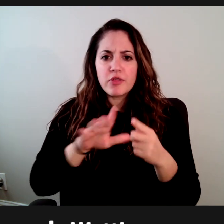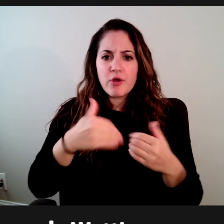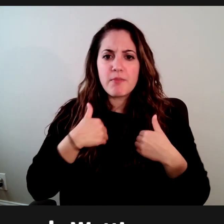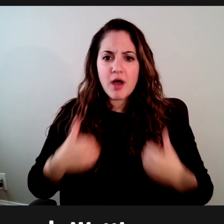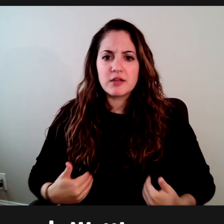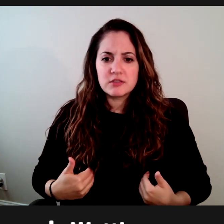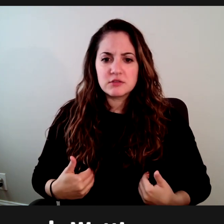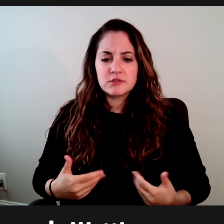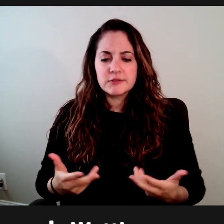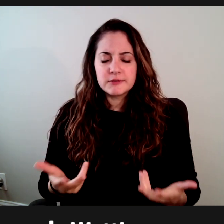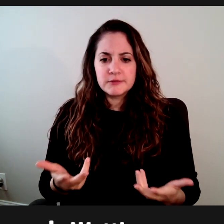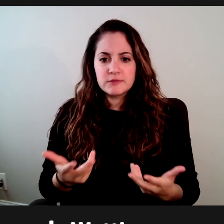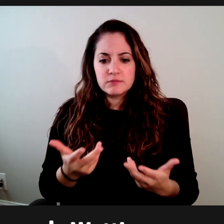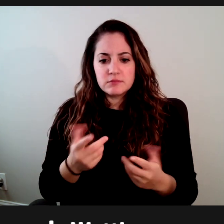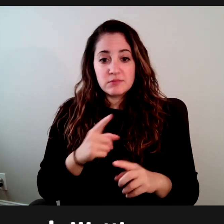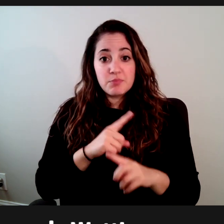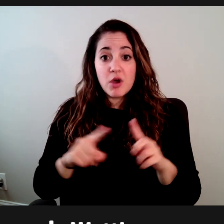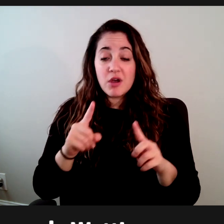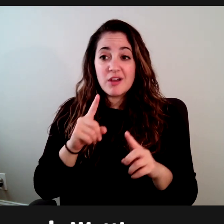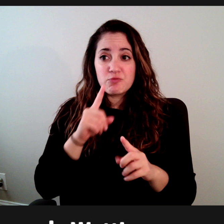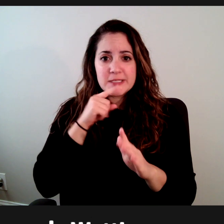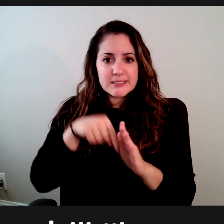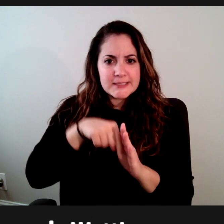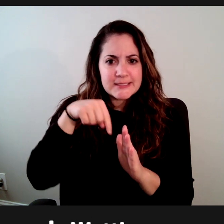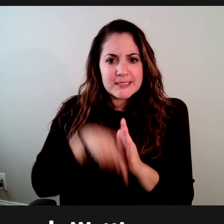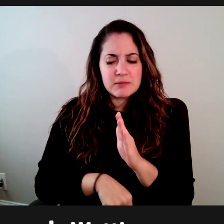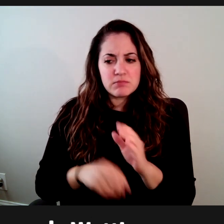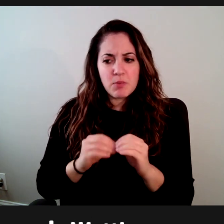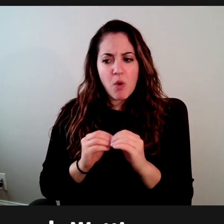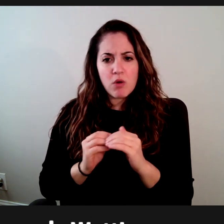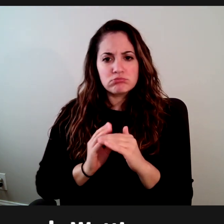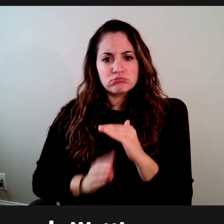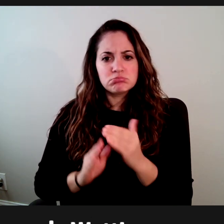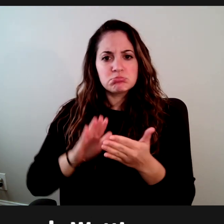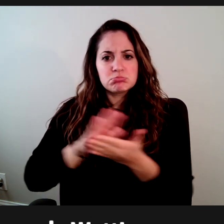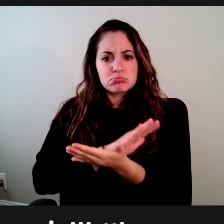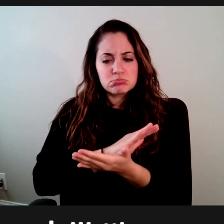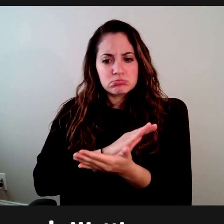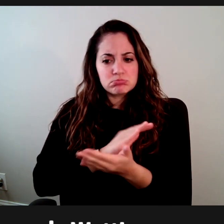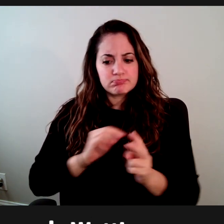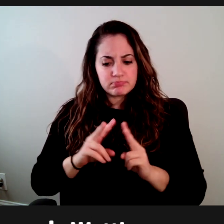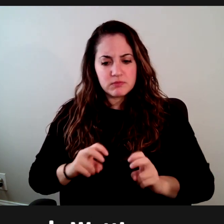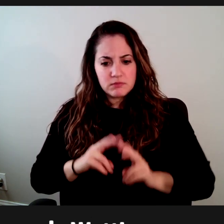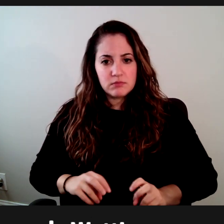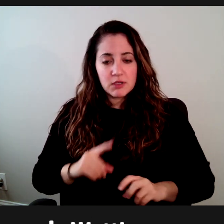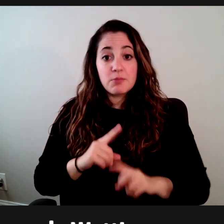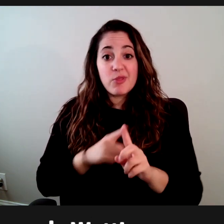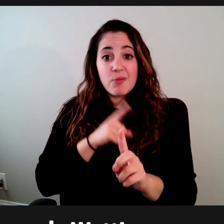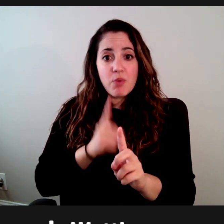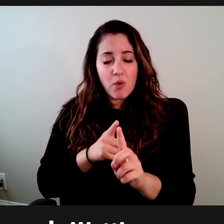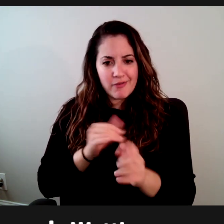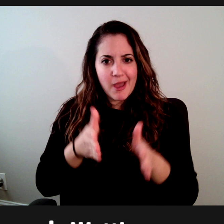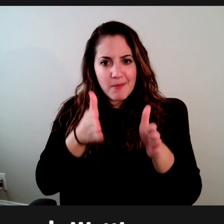bodies from a very deep and subtle place, that there's a wisdom